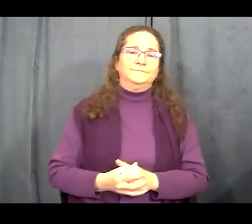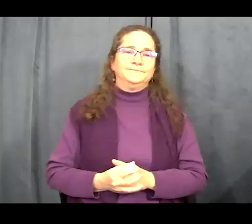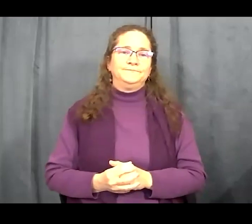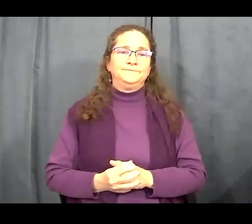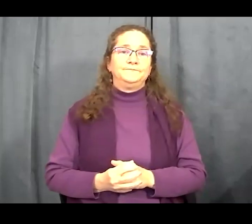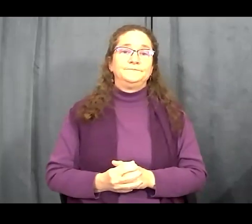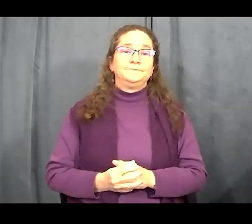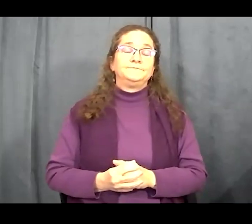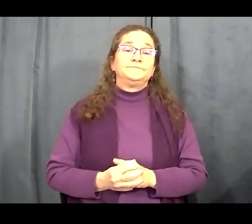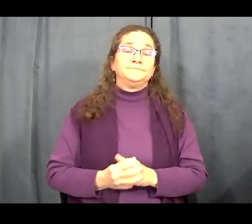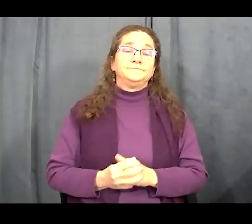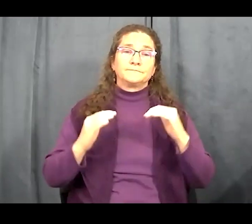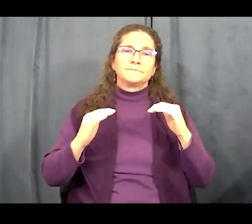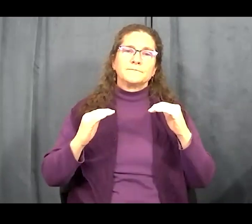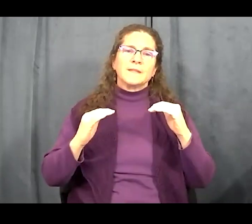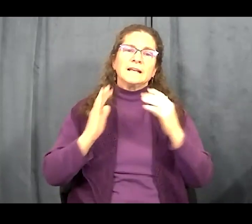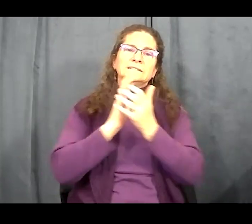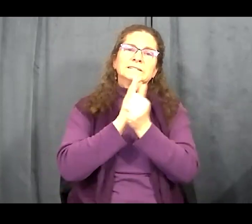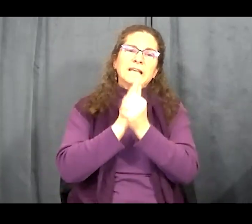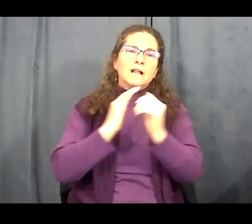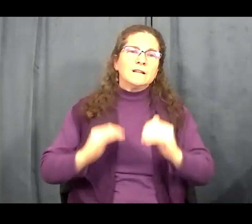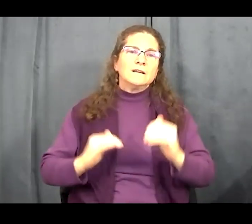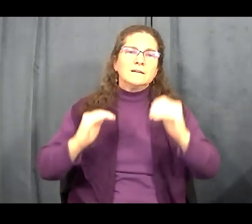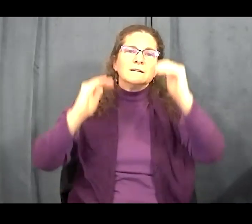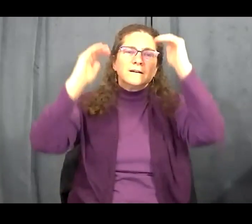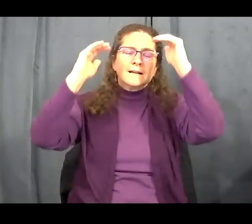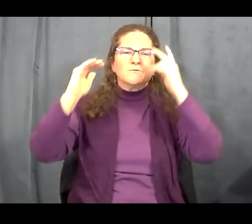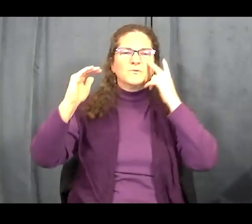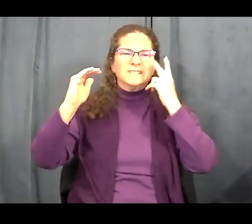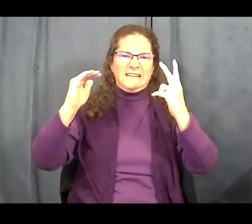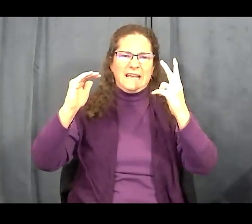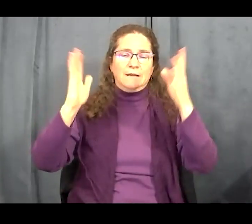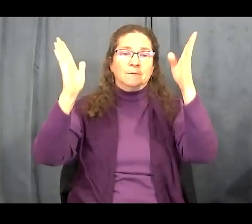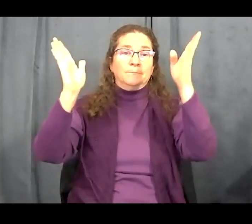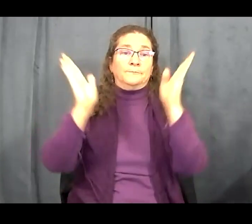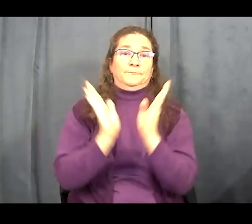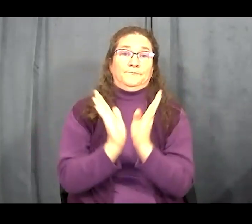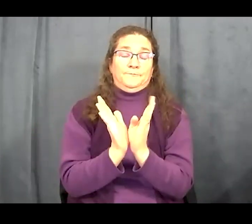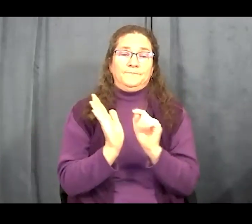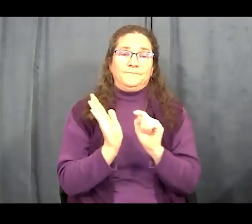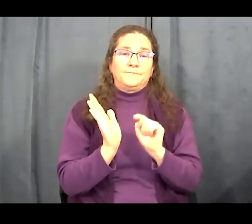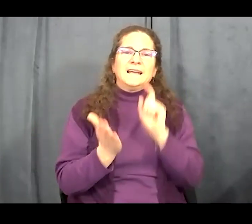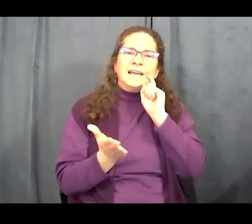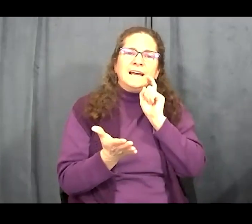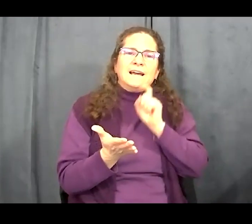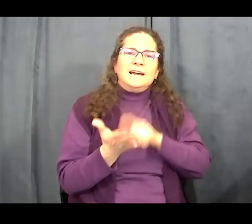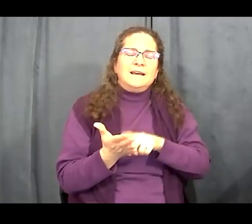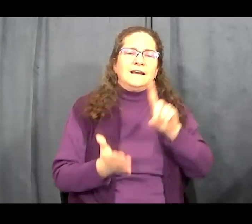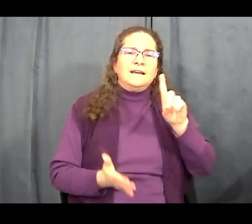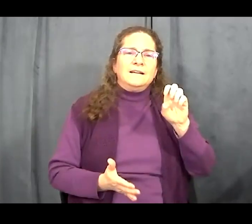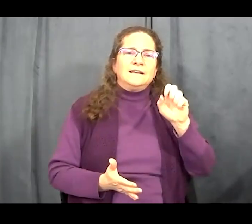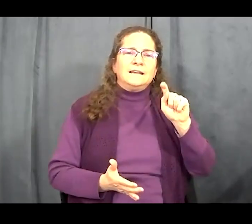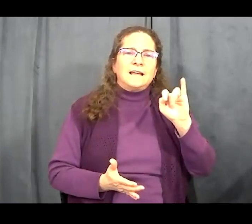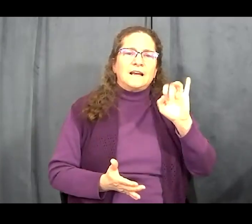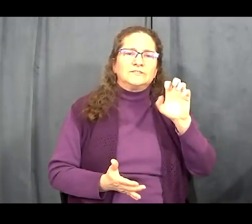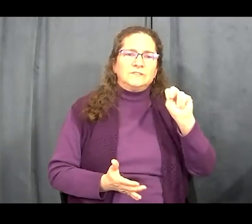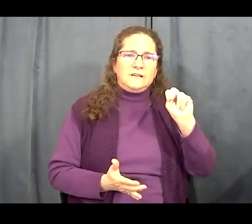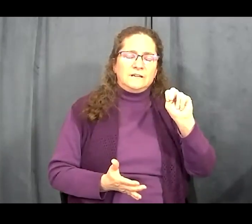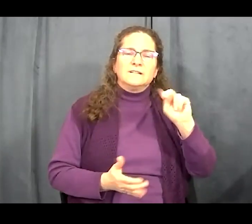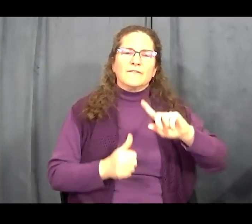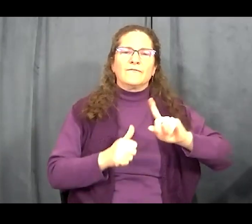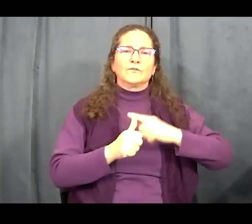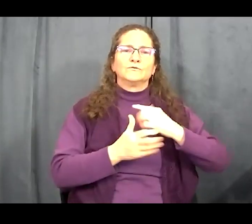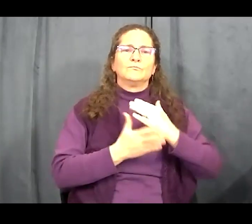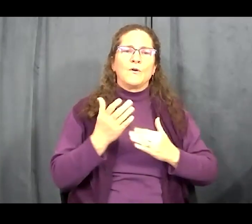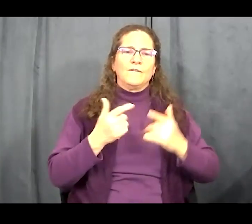The hierarchy of skills, when you look at the pyramid on the screen, you'll see at the bottom is detection, which is the first part of language, detecting that